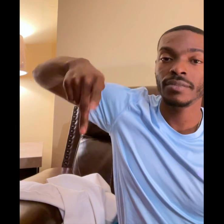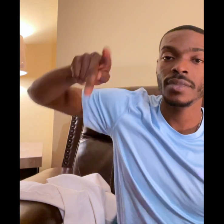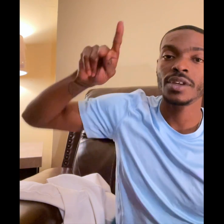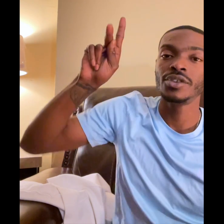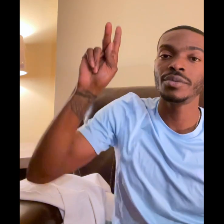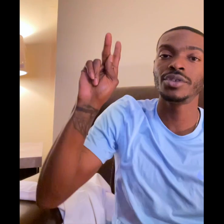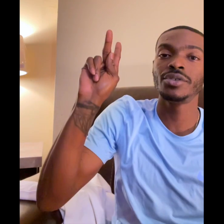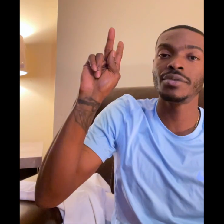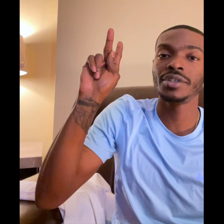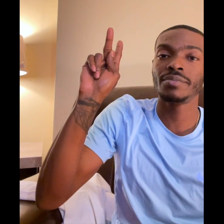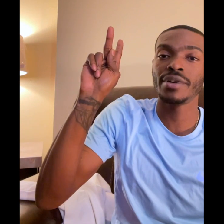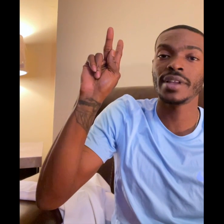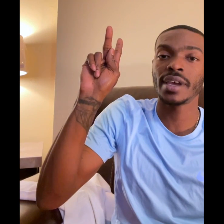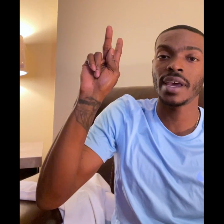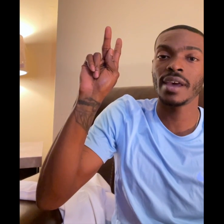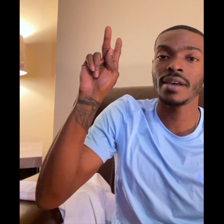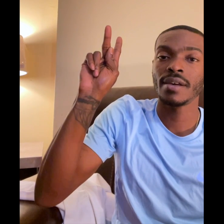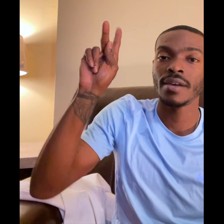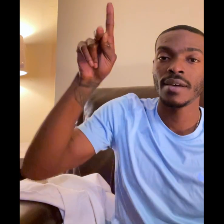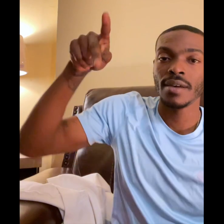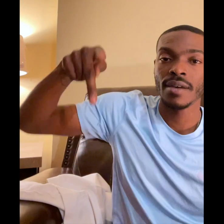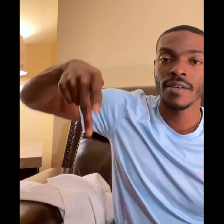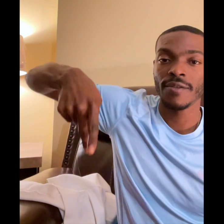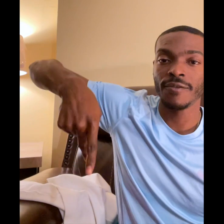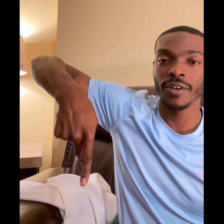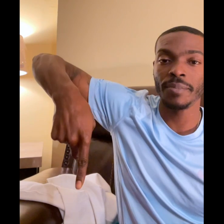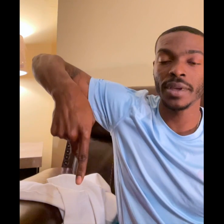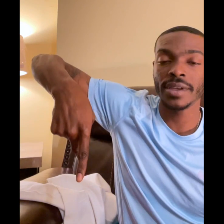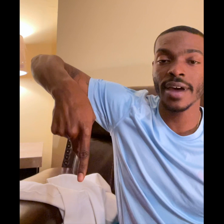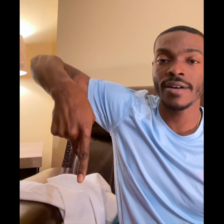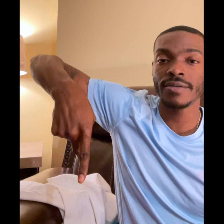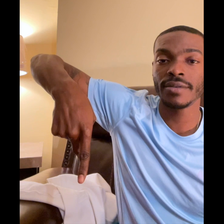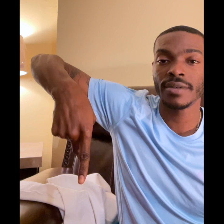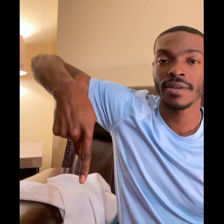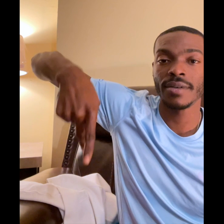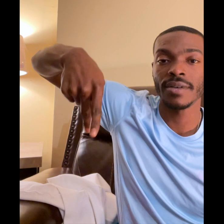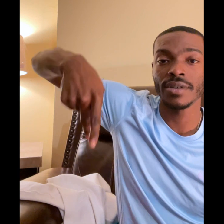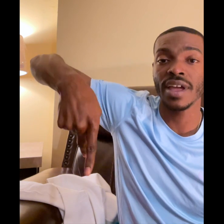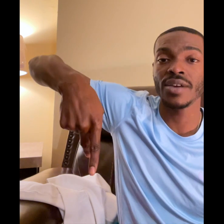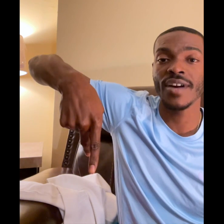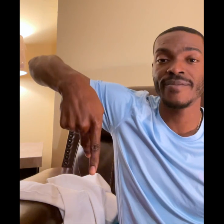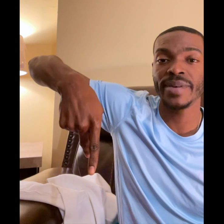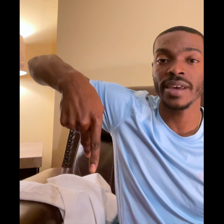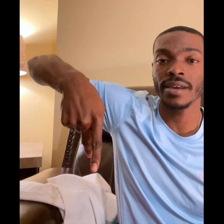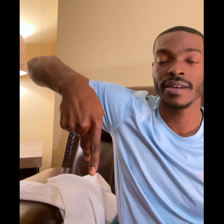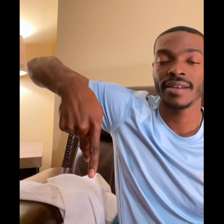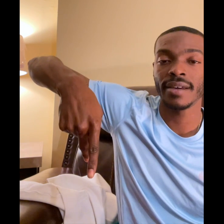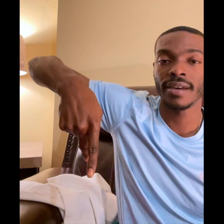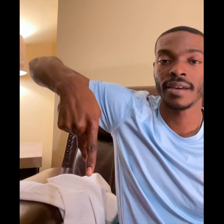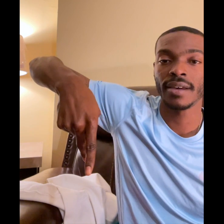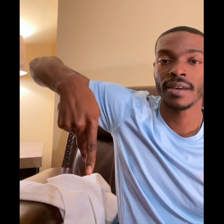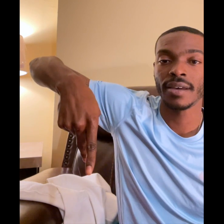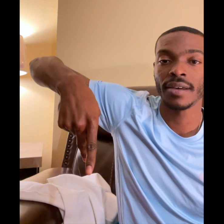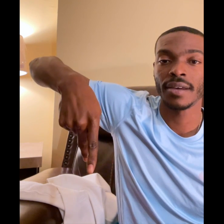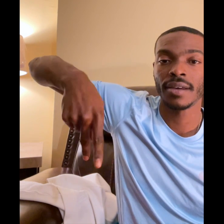So what you do is you bring the K, flip it down. Now you have P.